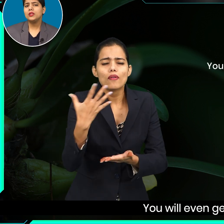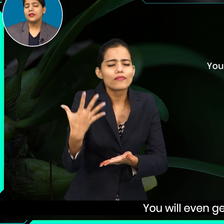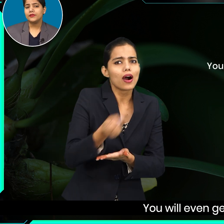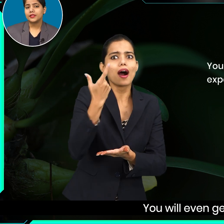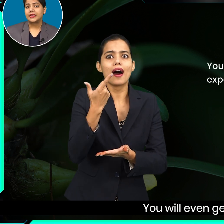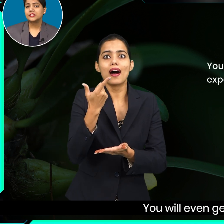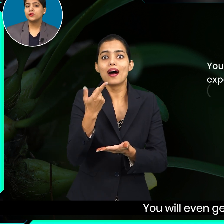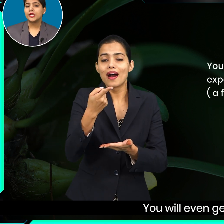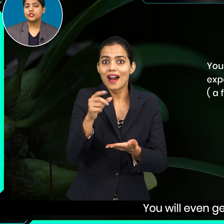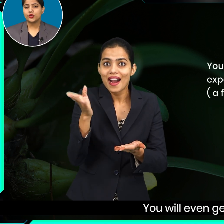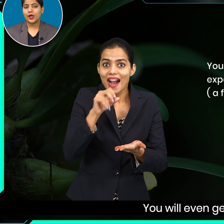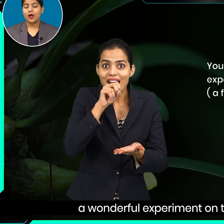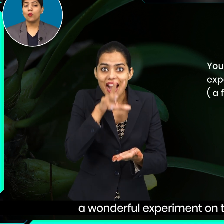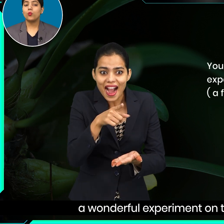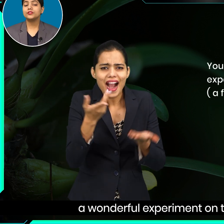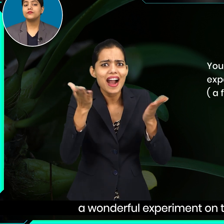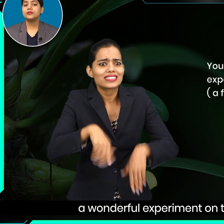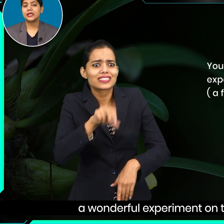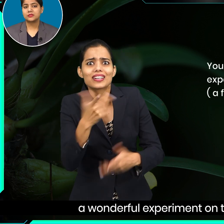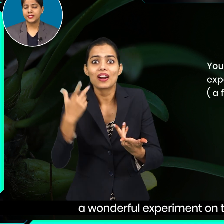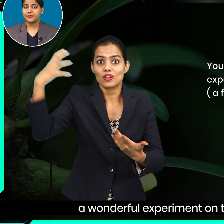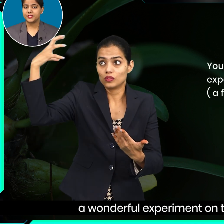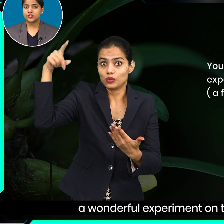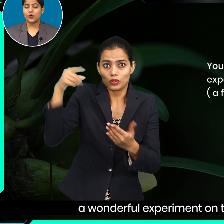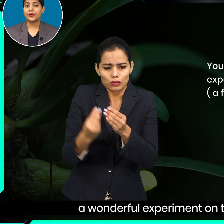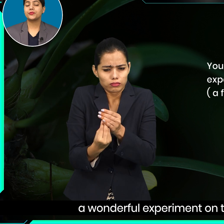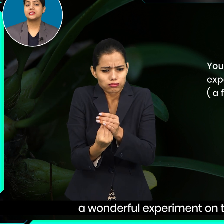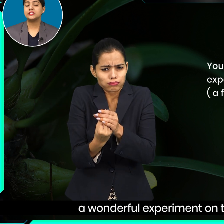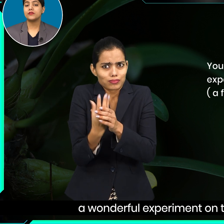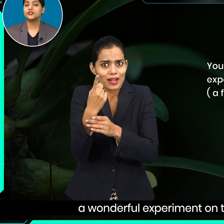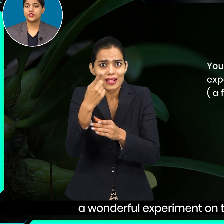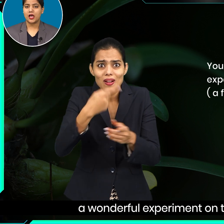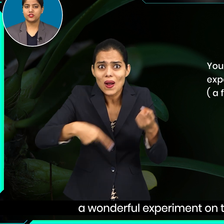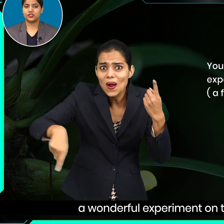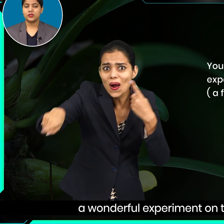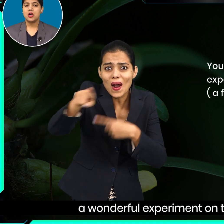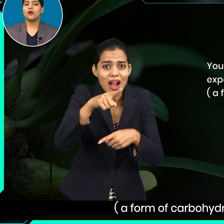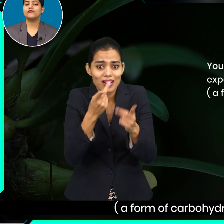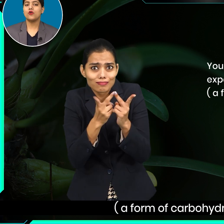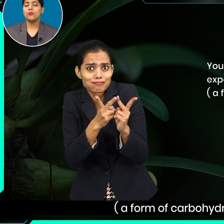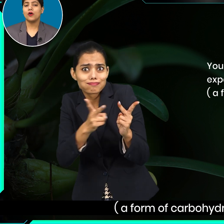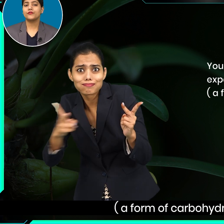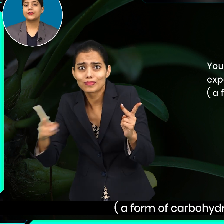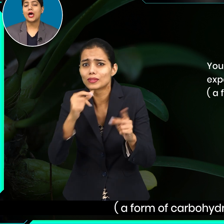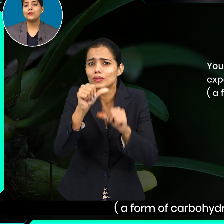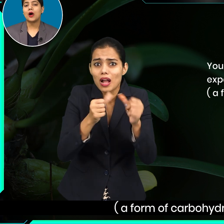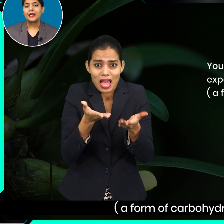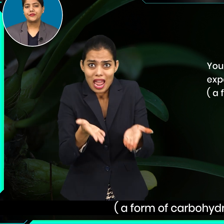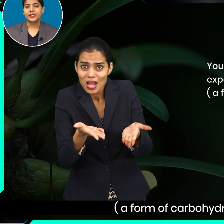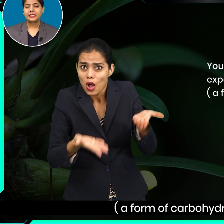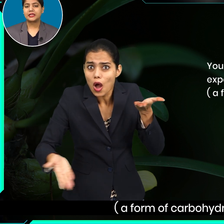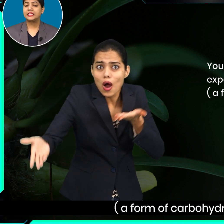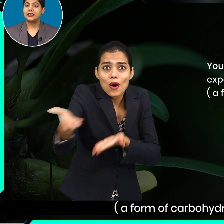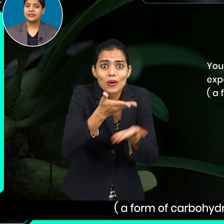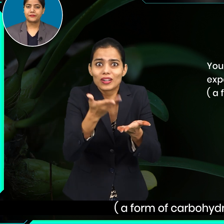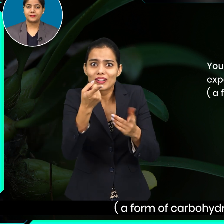You will even get to enjoy a wonderful experiment on the presence of starch, a form of